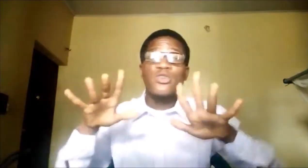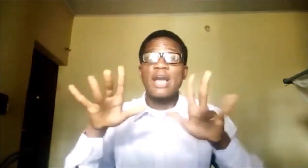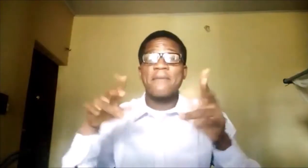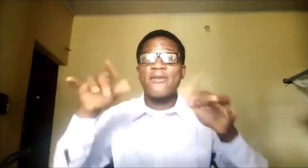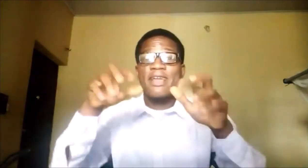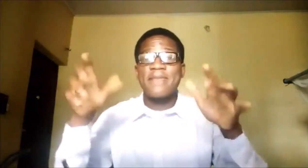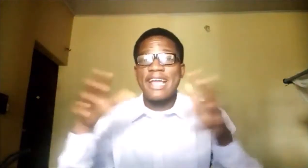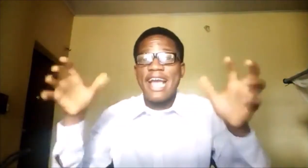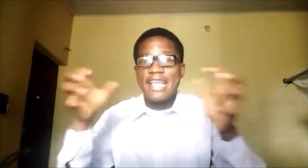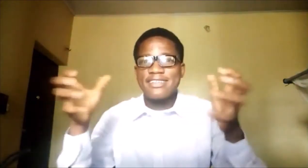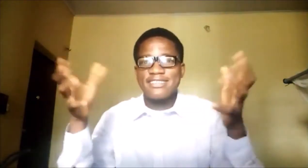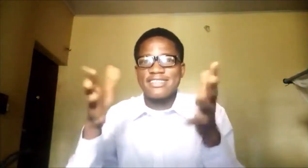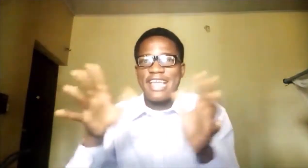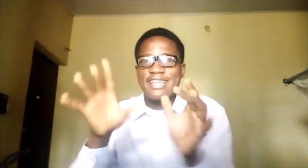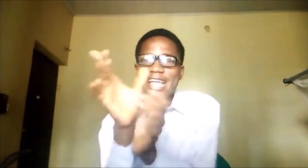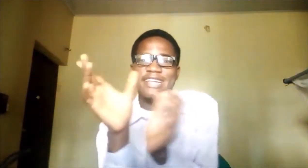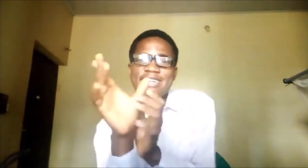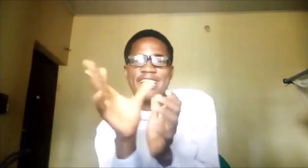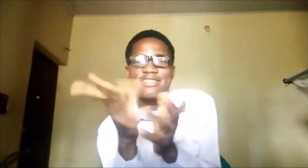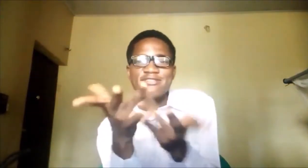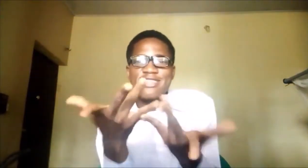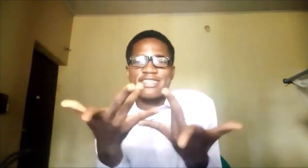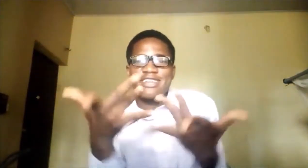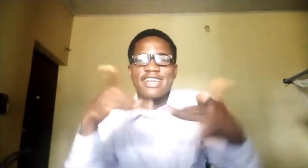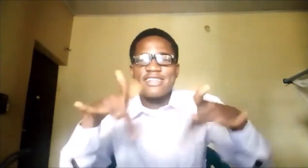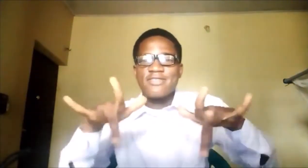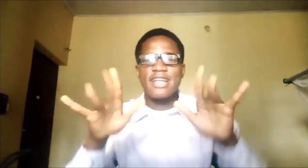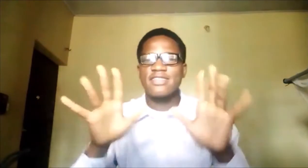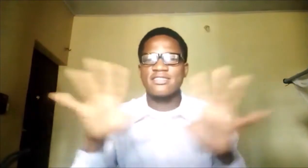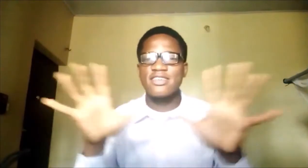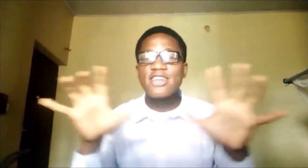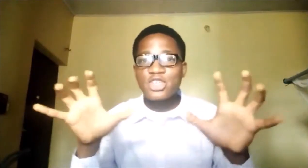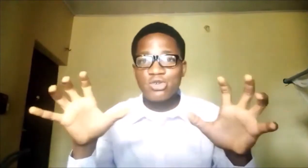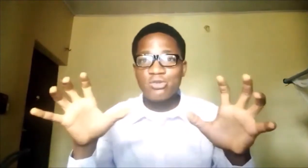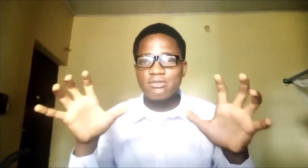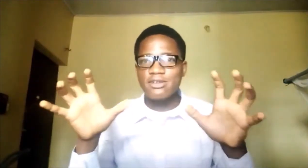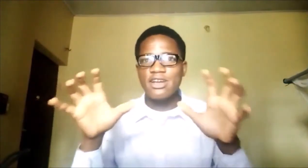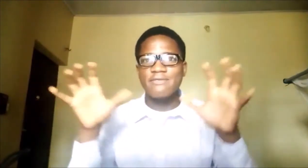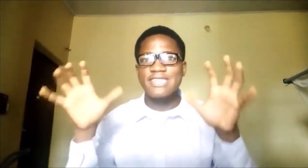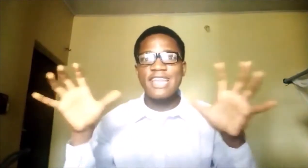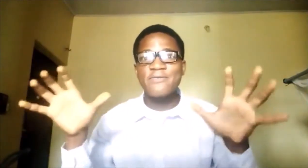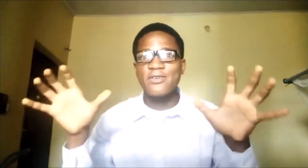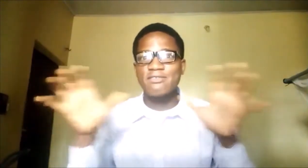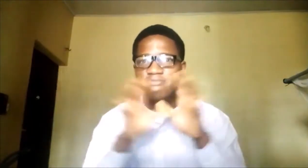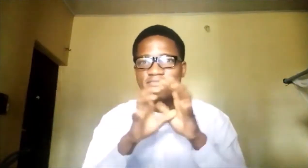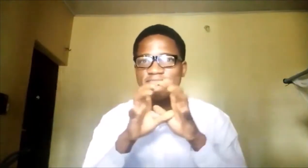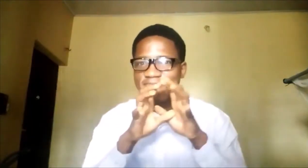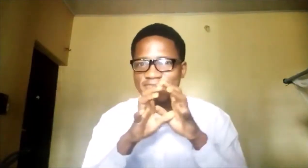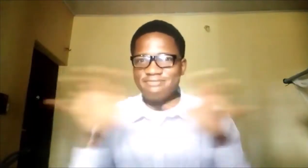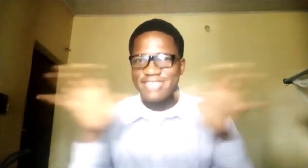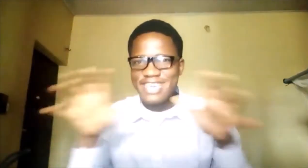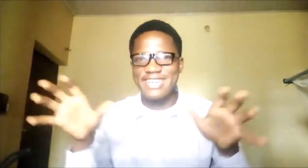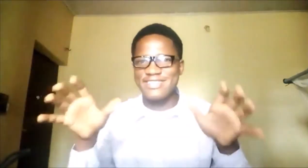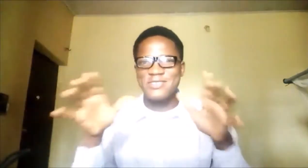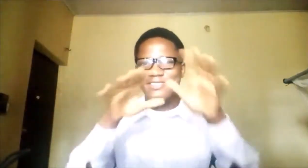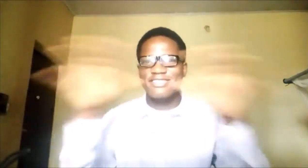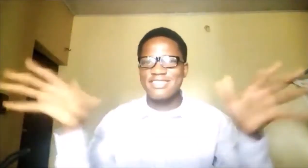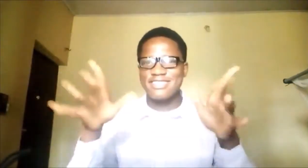at my own and be like, I can't do this. I can't do that. It's cool. I've been signing for years, so